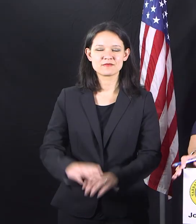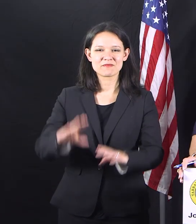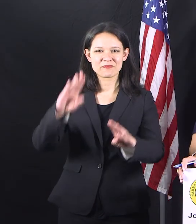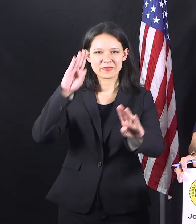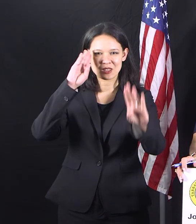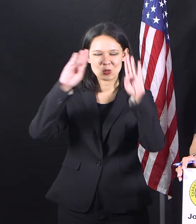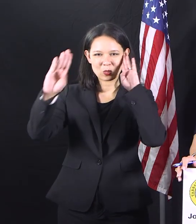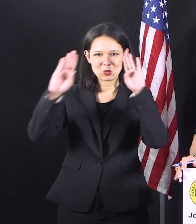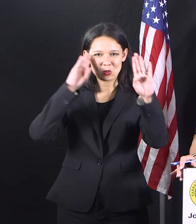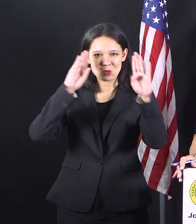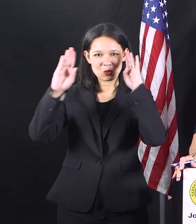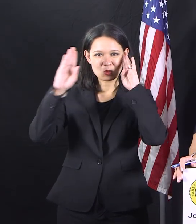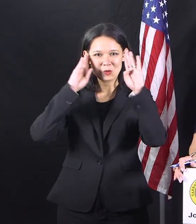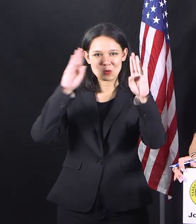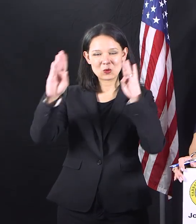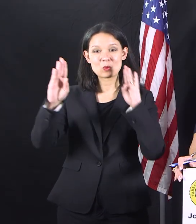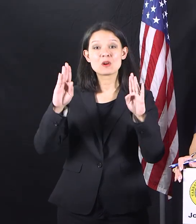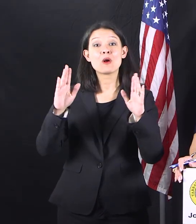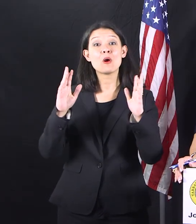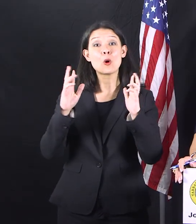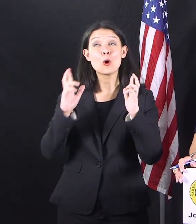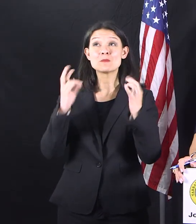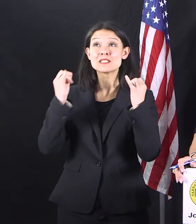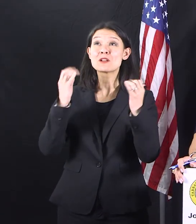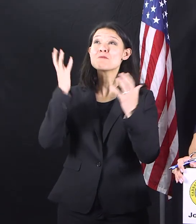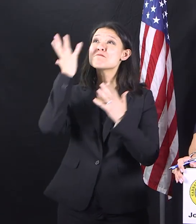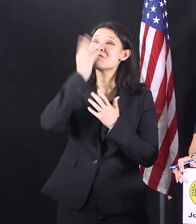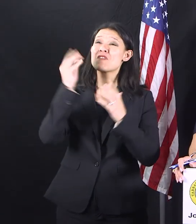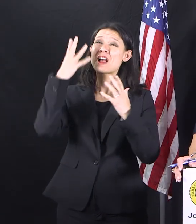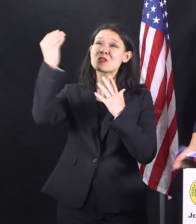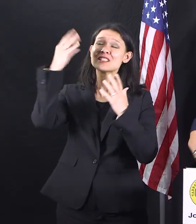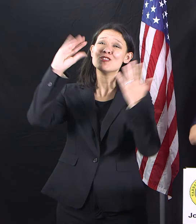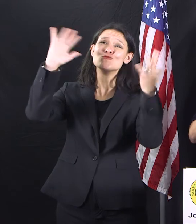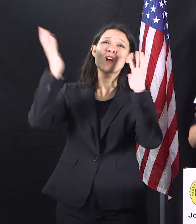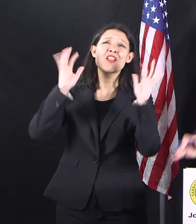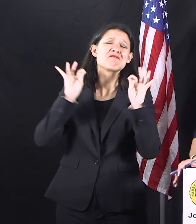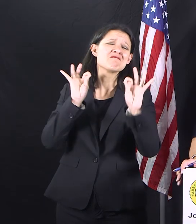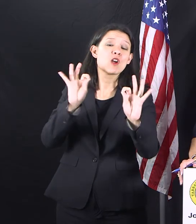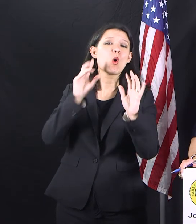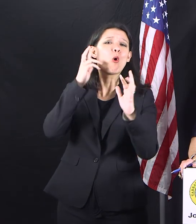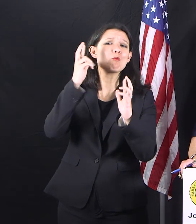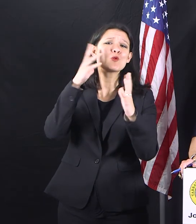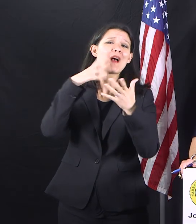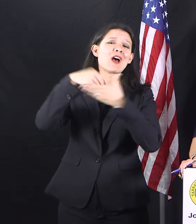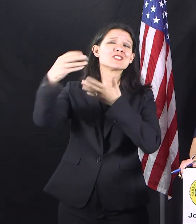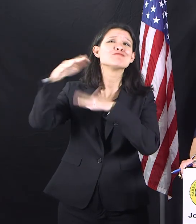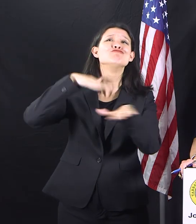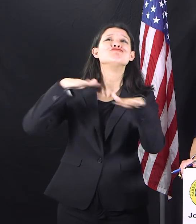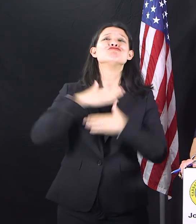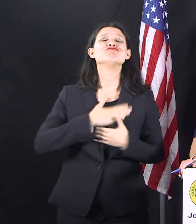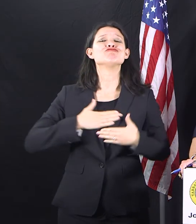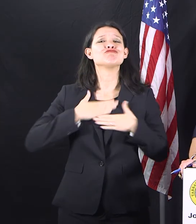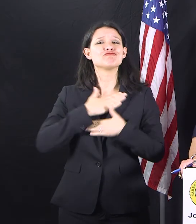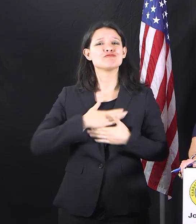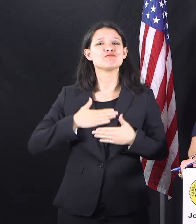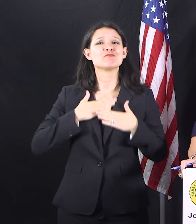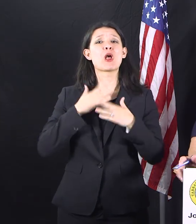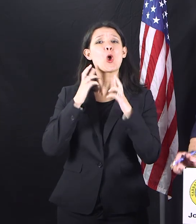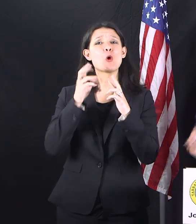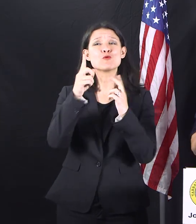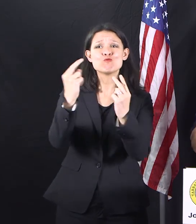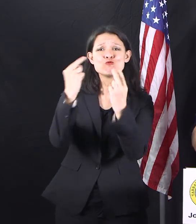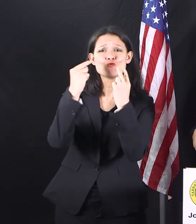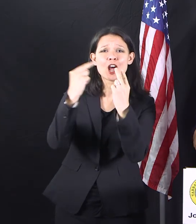Hi, everybody. I hope you've had a chance to be outside today on this beautiful sunshine, and I hope you're tuned in and watching us and that we're not wearing you